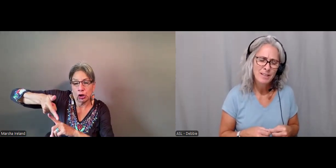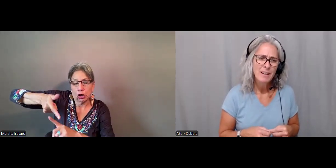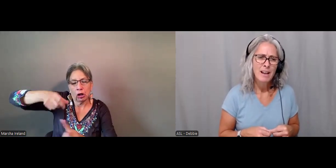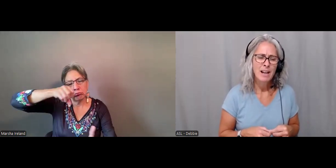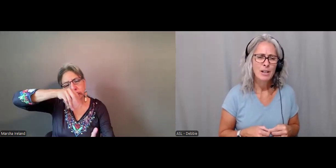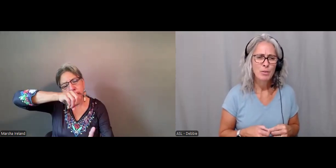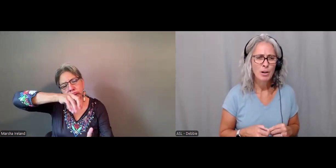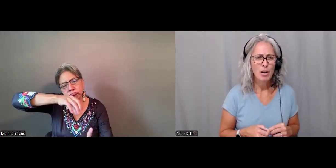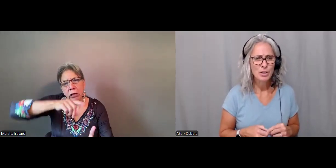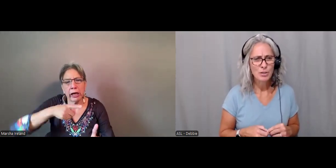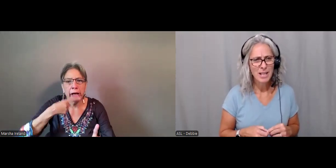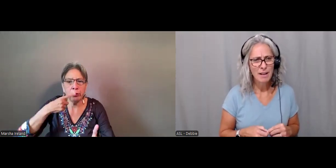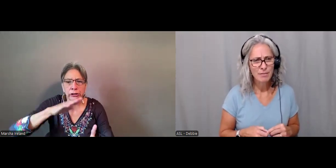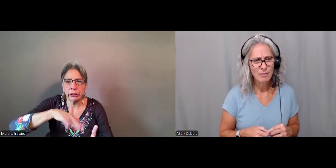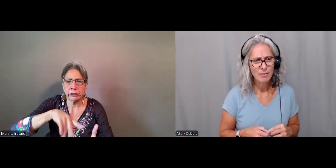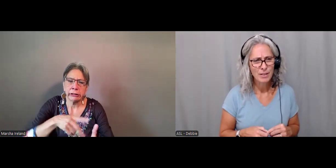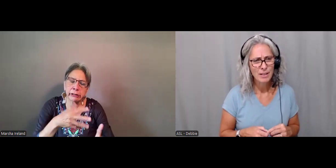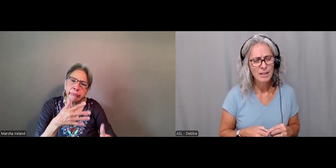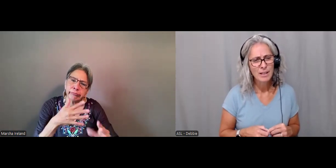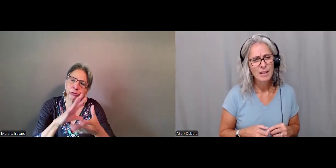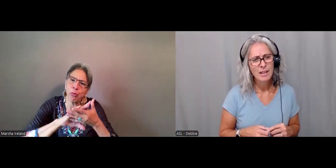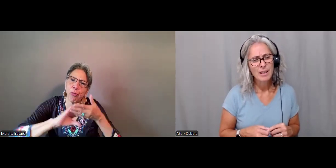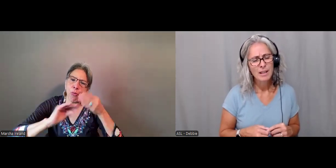children who are also deaf.